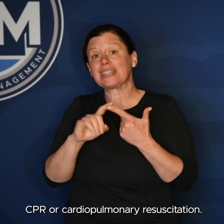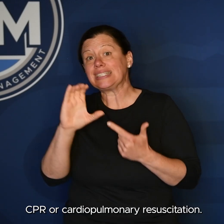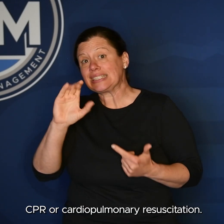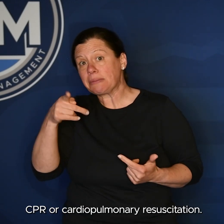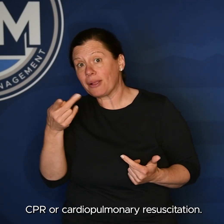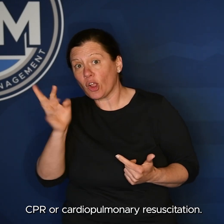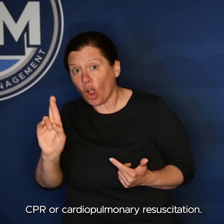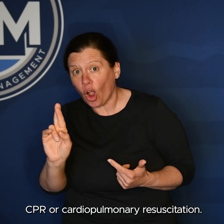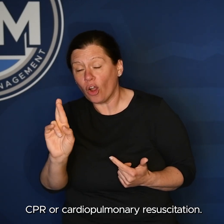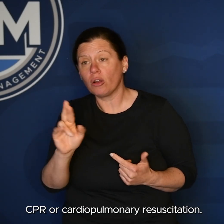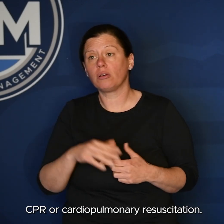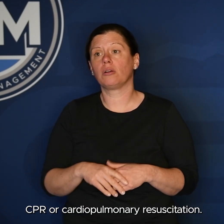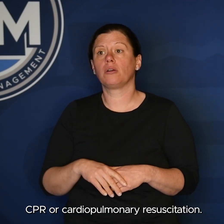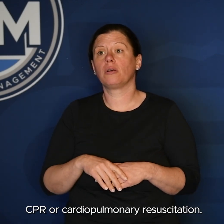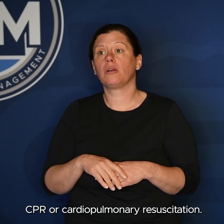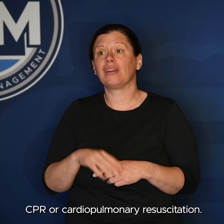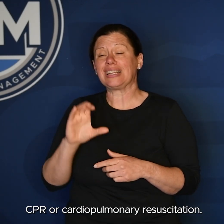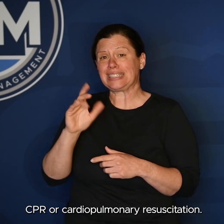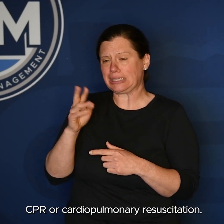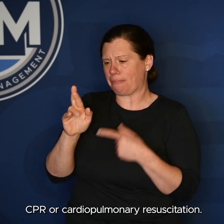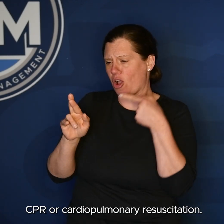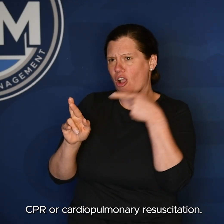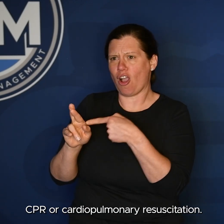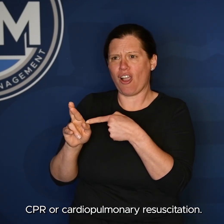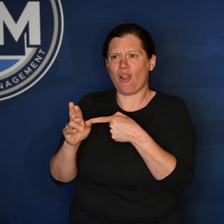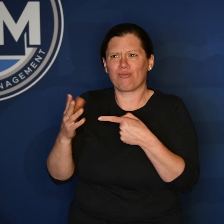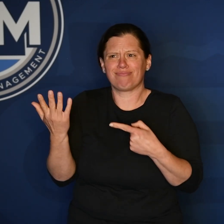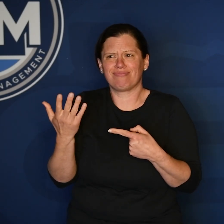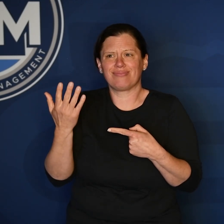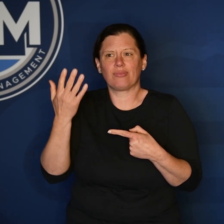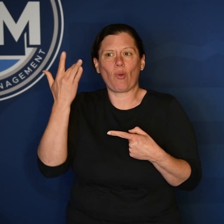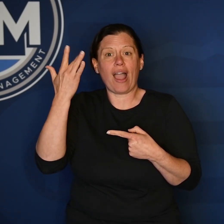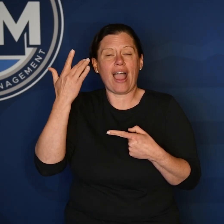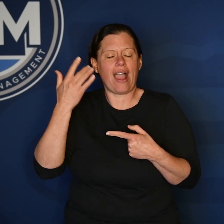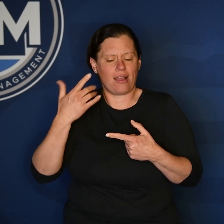CPR, or cardiopulmonary resuscitation.